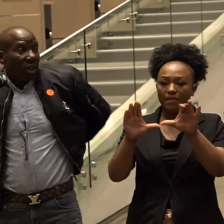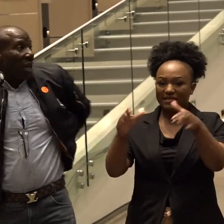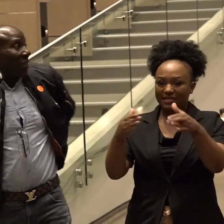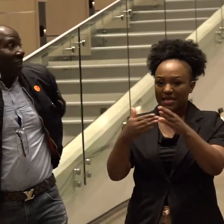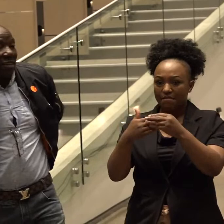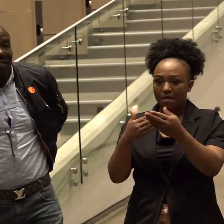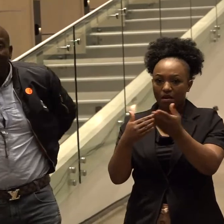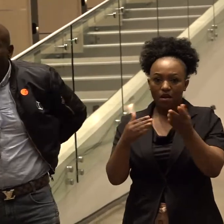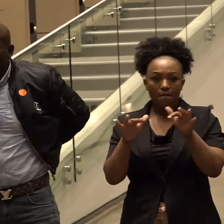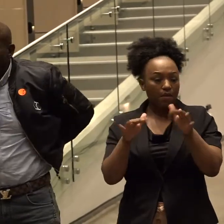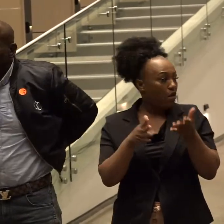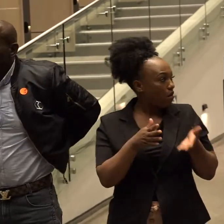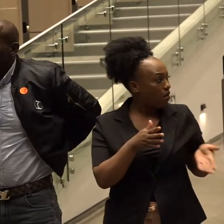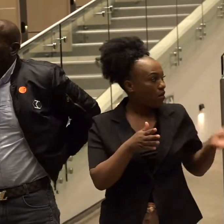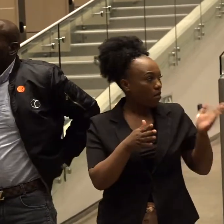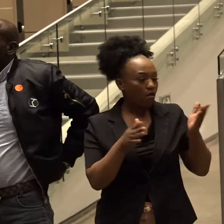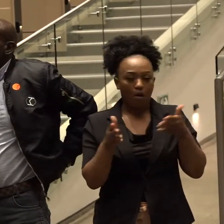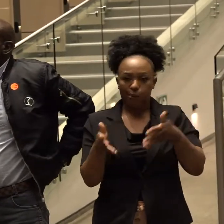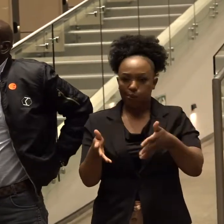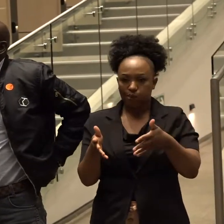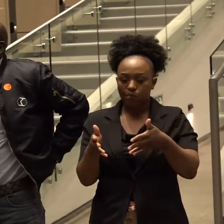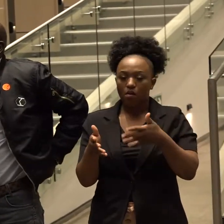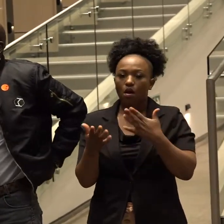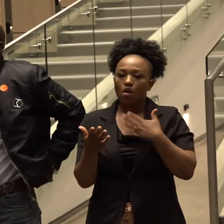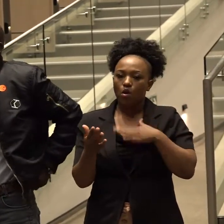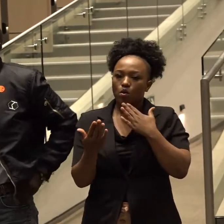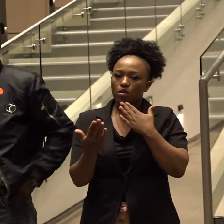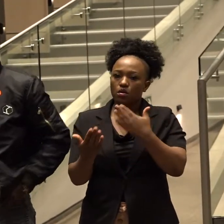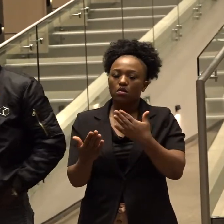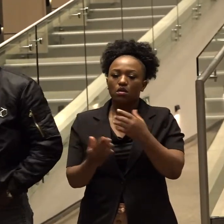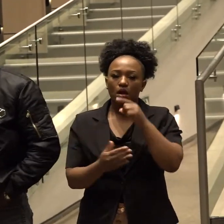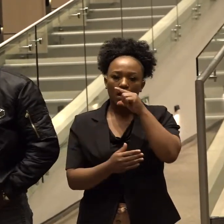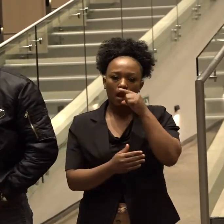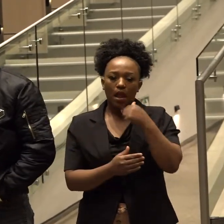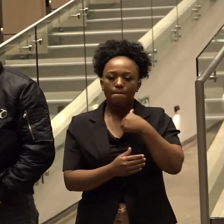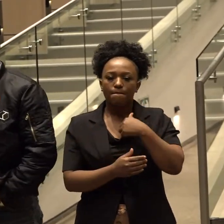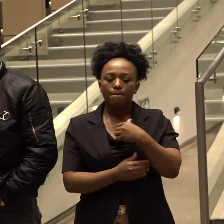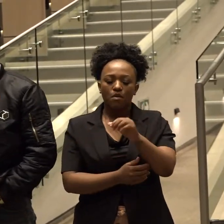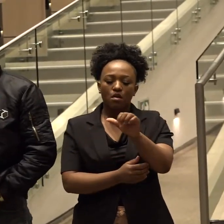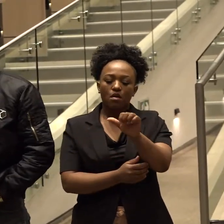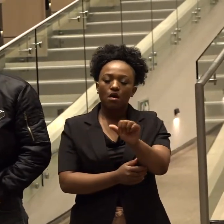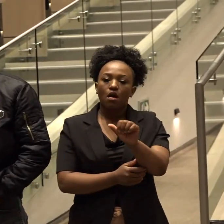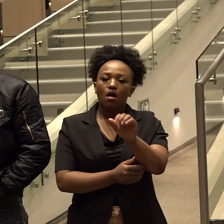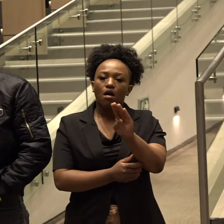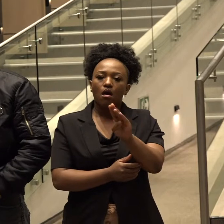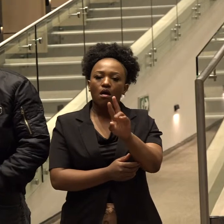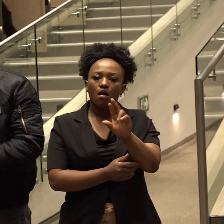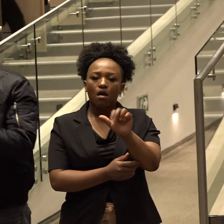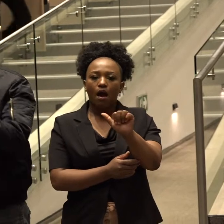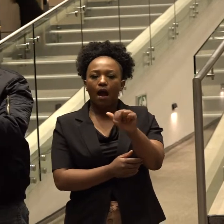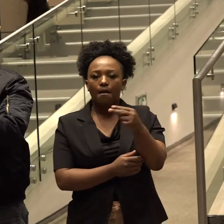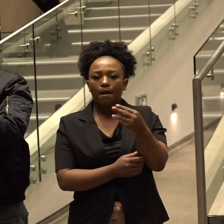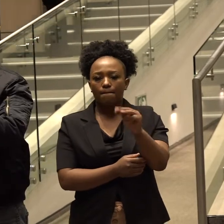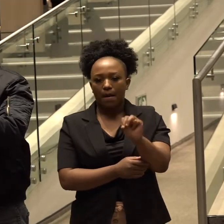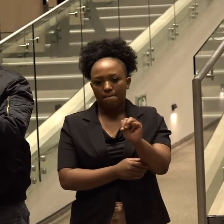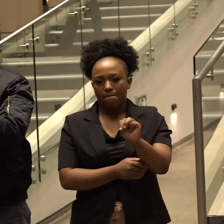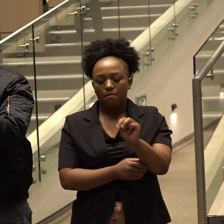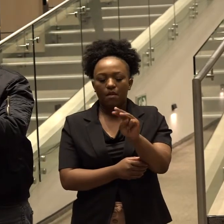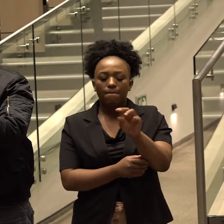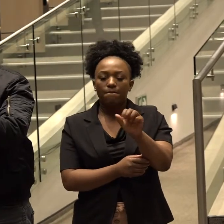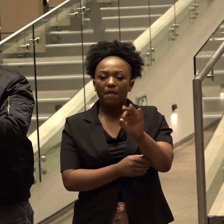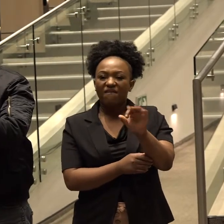and all the attendance my name is Abram mafa I'm from